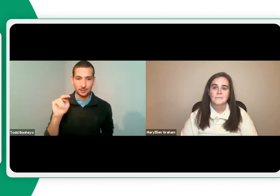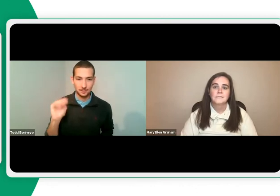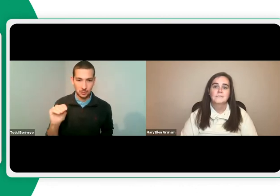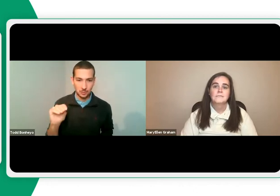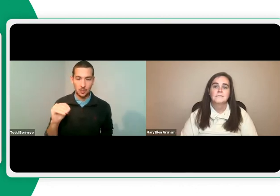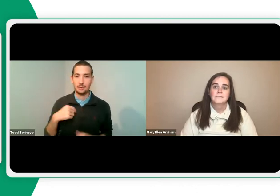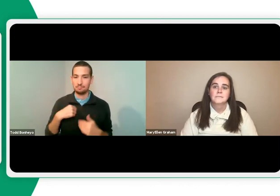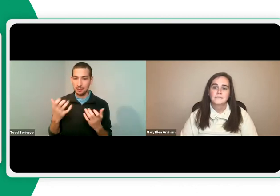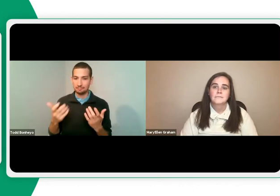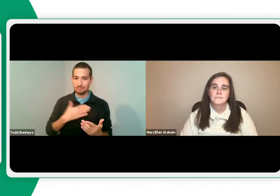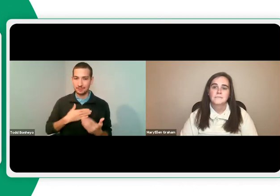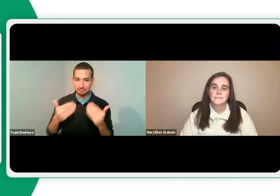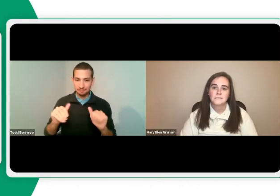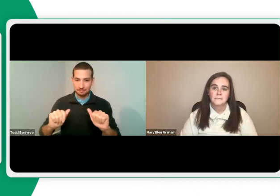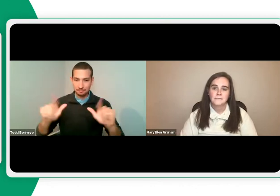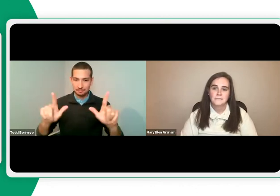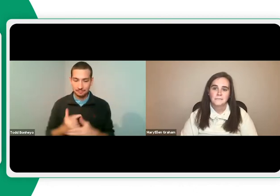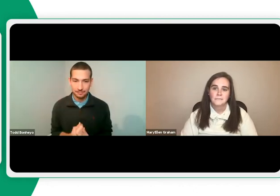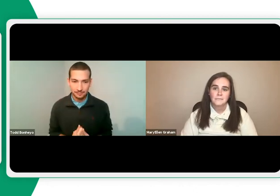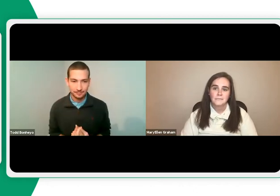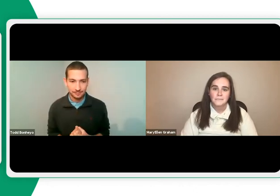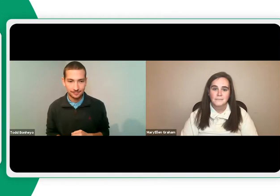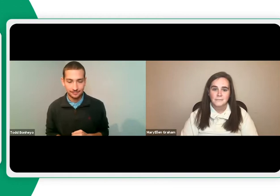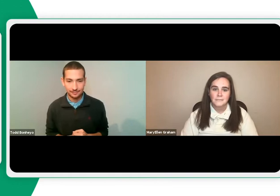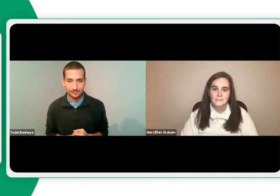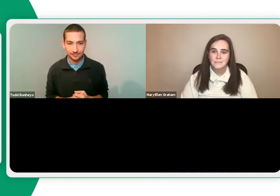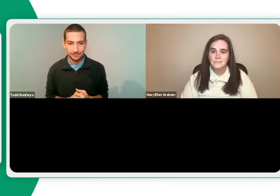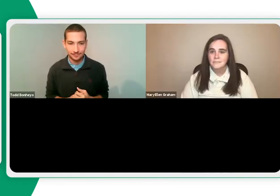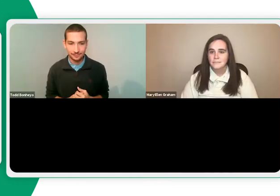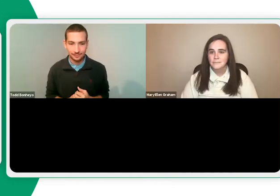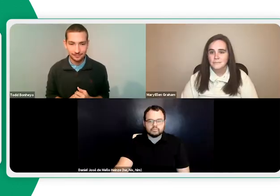Daniel is out of Santa Fe, New Mexico. And Daniel, please join us on the screen.